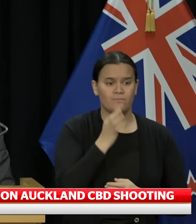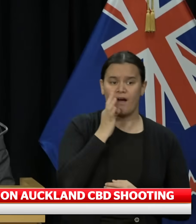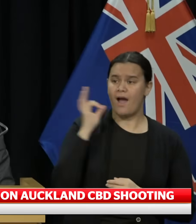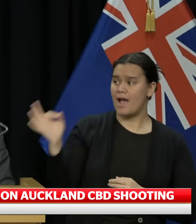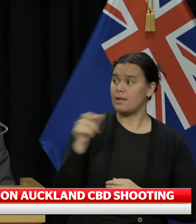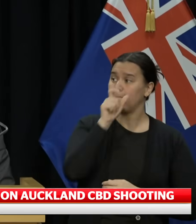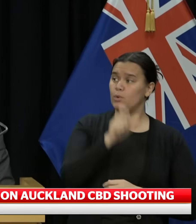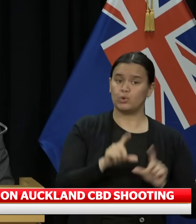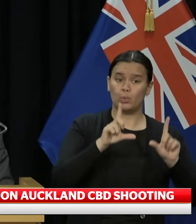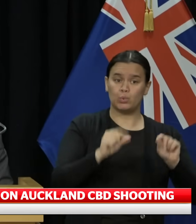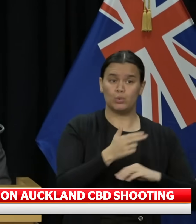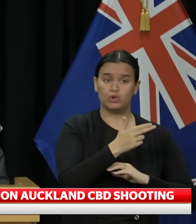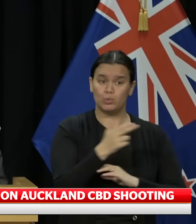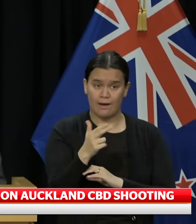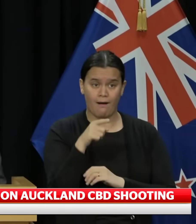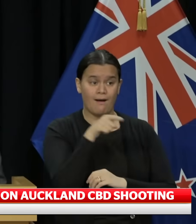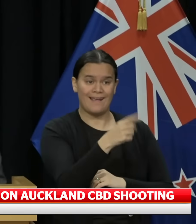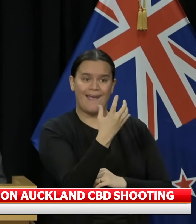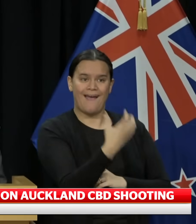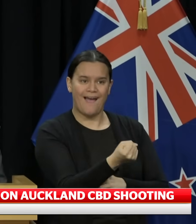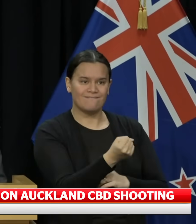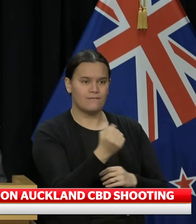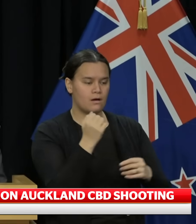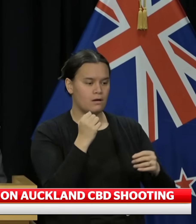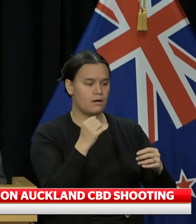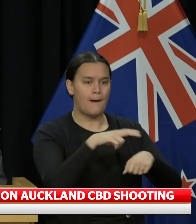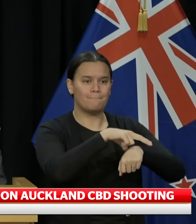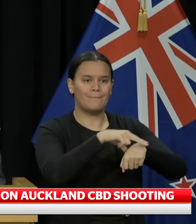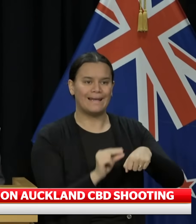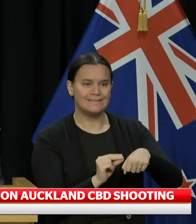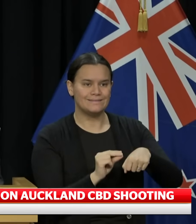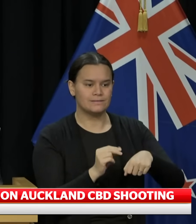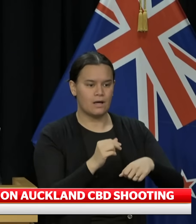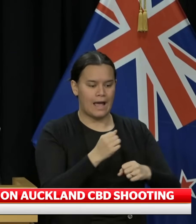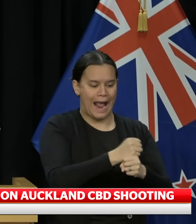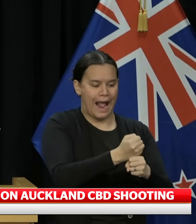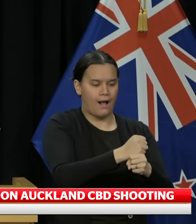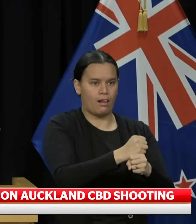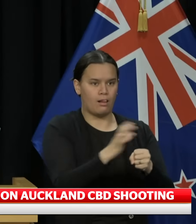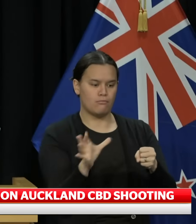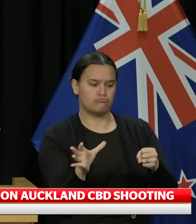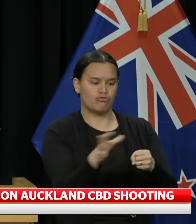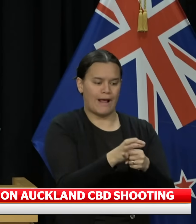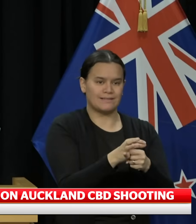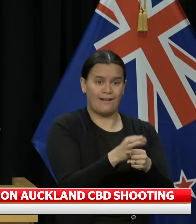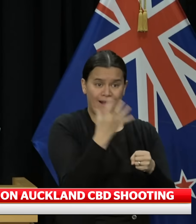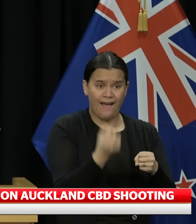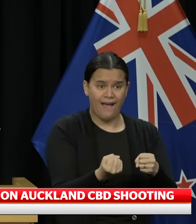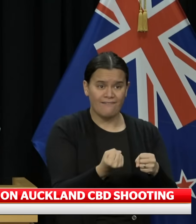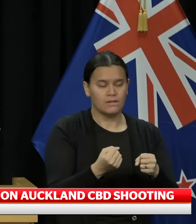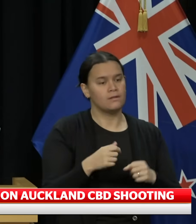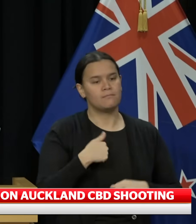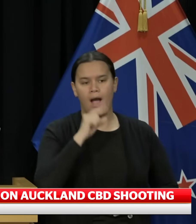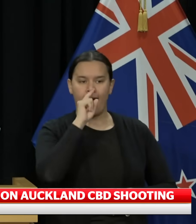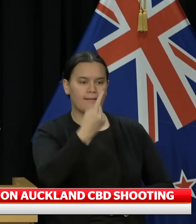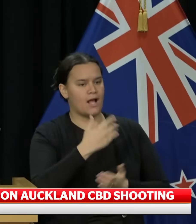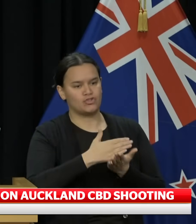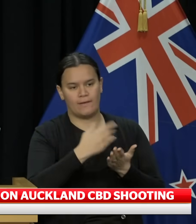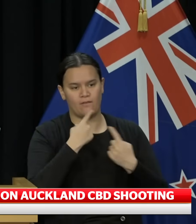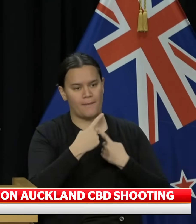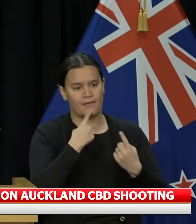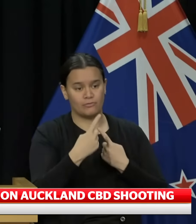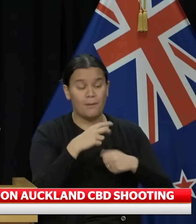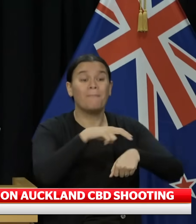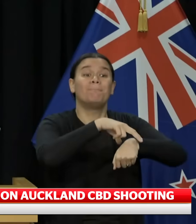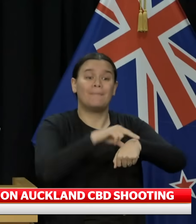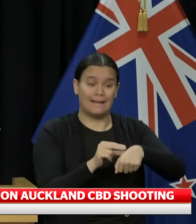was in an ankle bracelet or whether we simply don't know that at this stage? I'm not in a position to share any information about the offender. Police will be